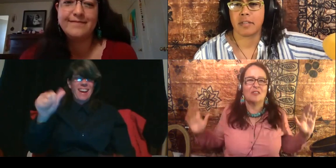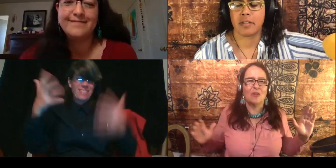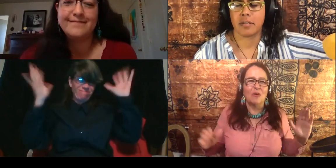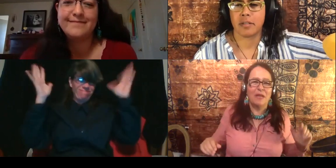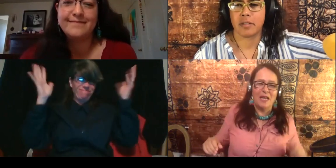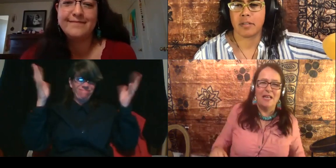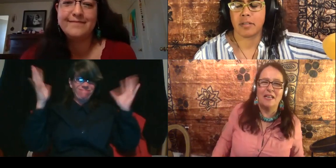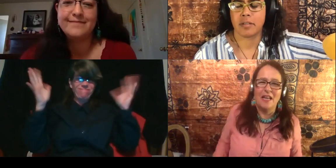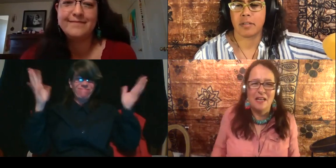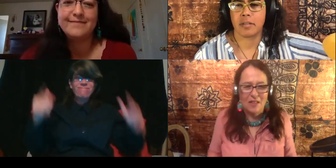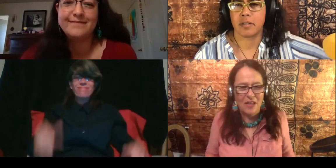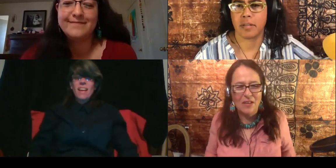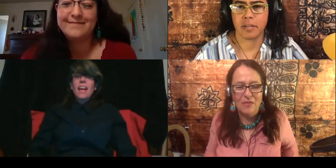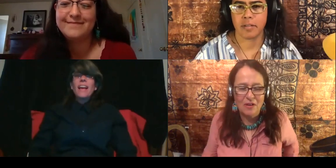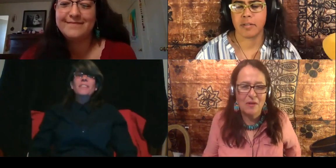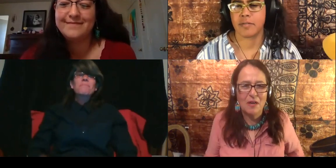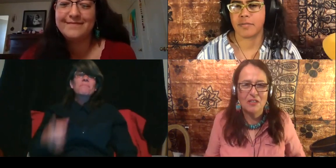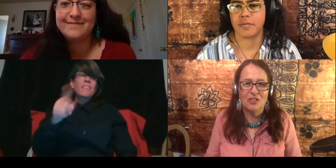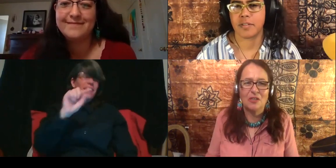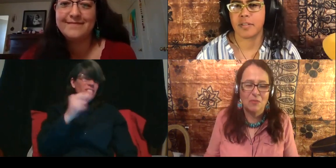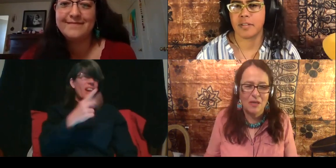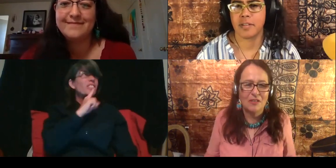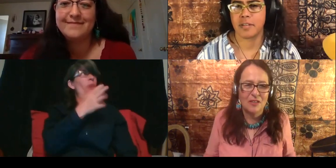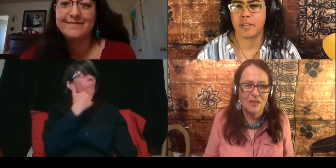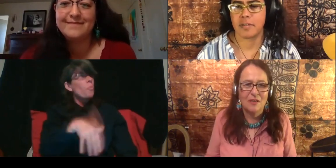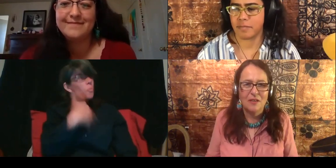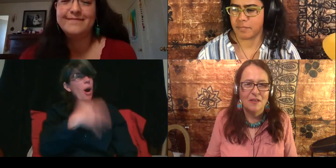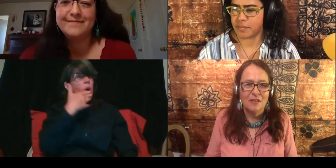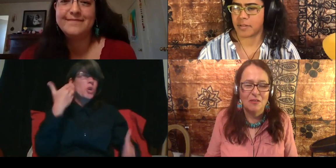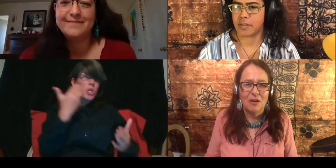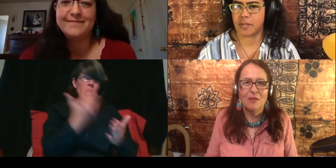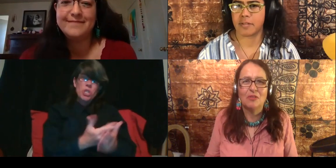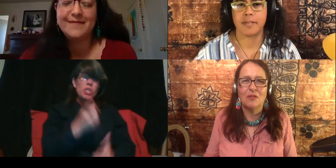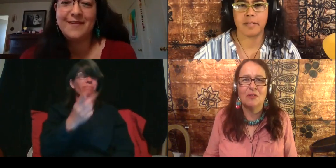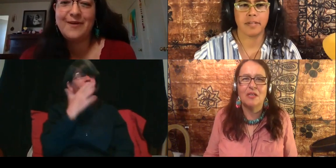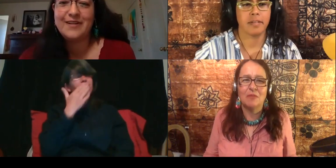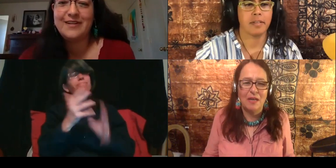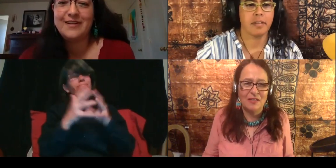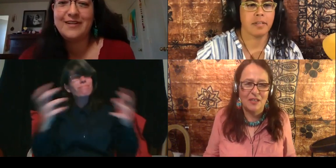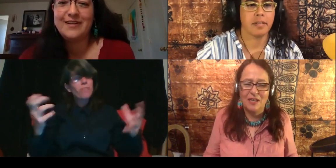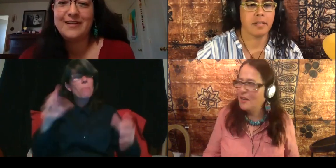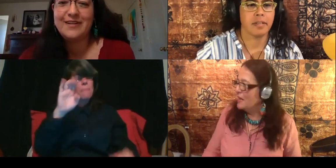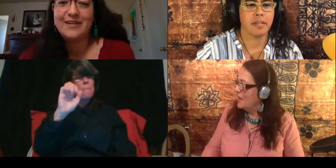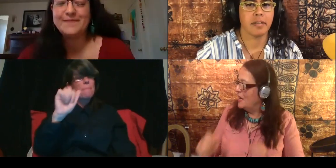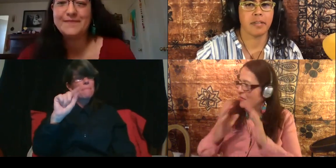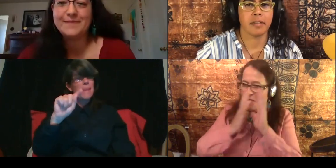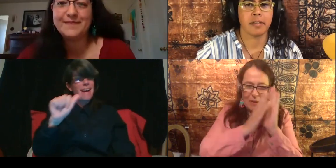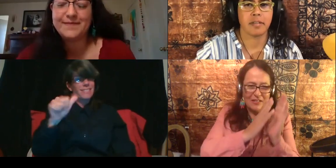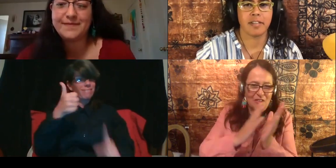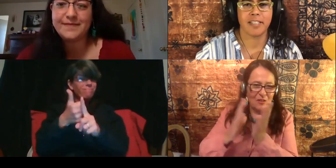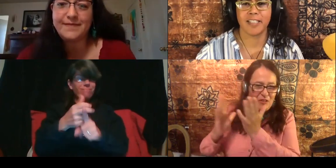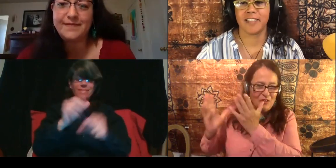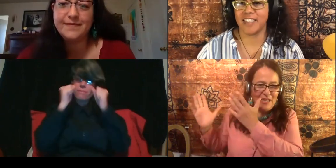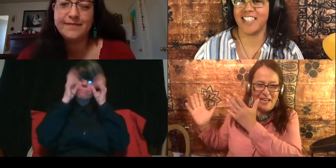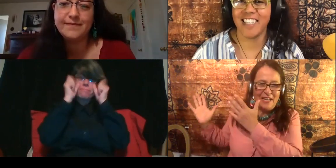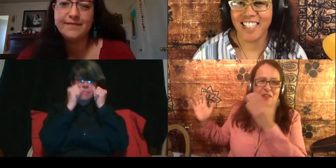Está todo bien. Thank you very much, Beata. You are absolutely amazing. I'm going to pass